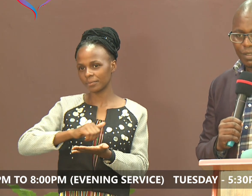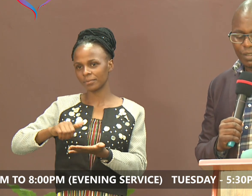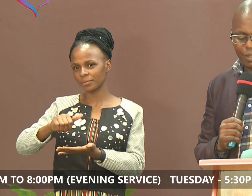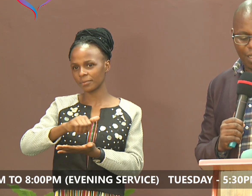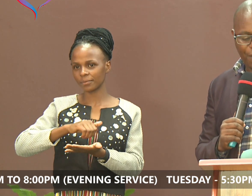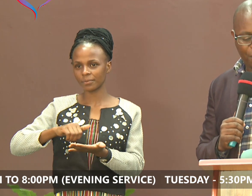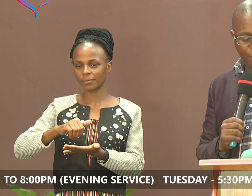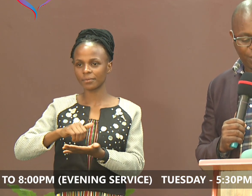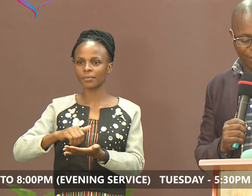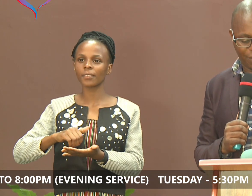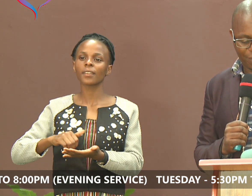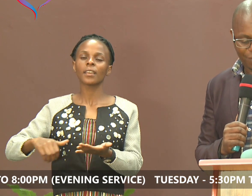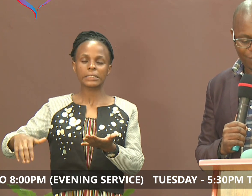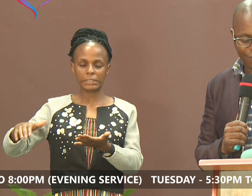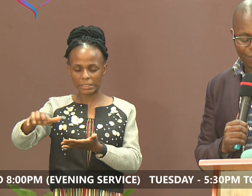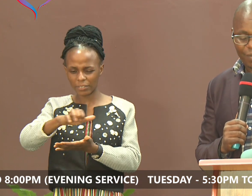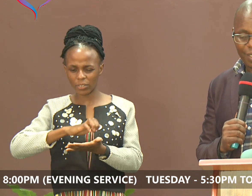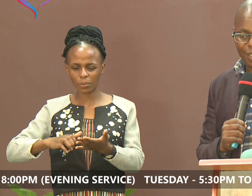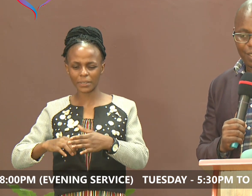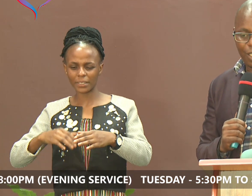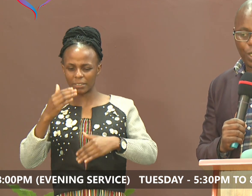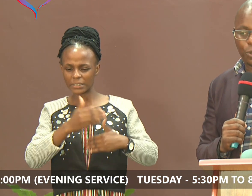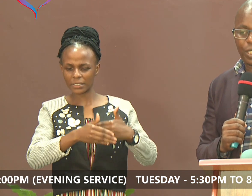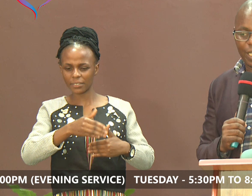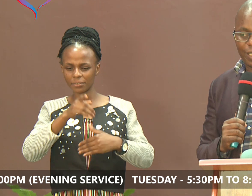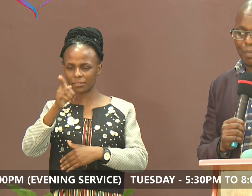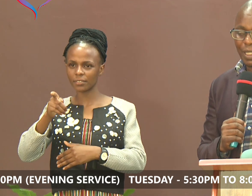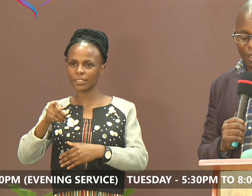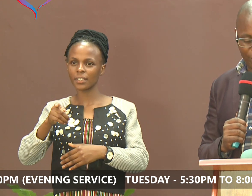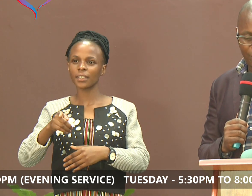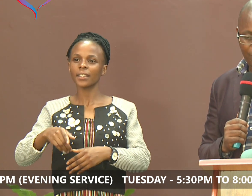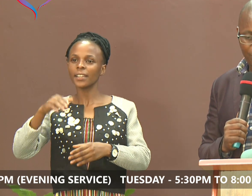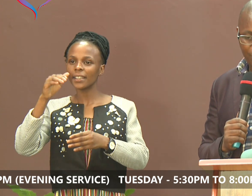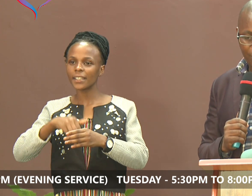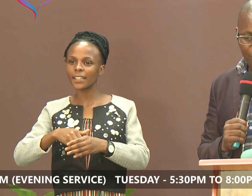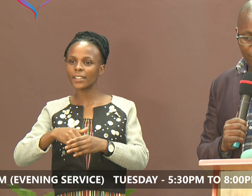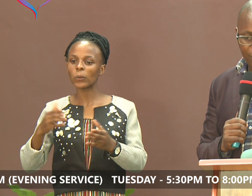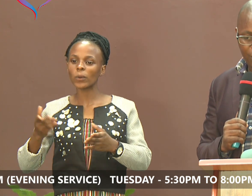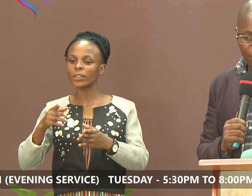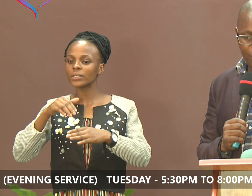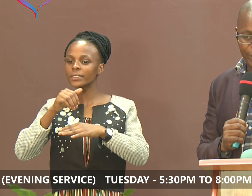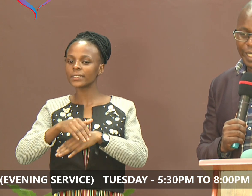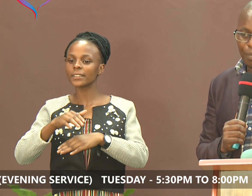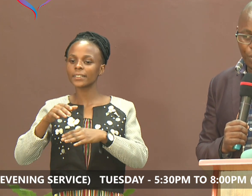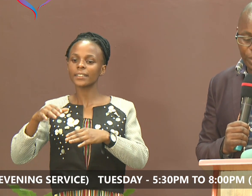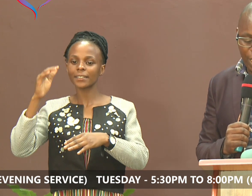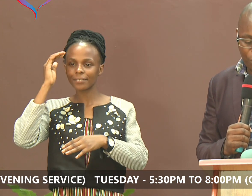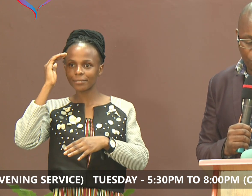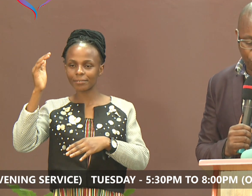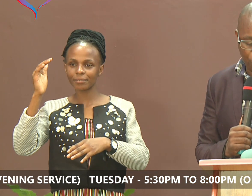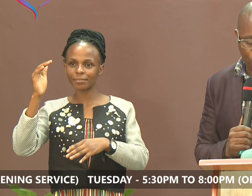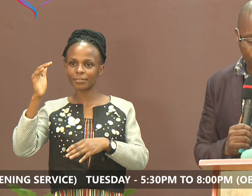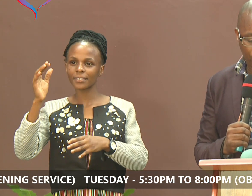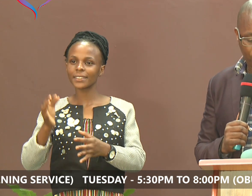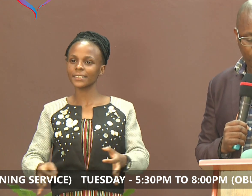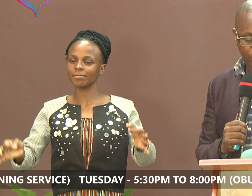Ebibeetooloddeawo. The environment. Ebikwetoolodde. In which you send the message. Woowerereza message. Important